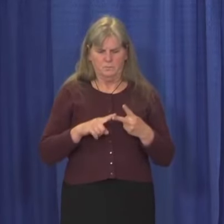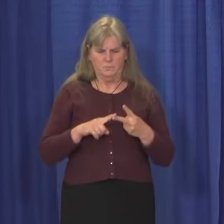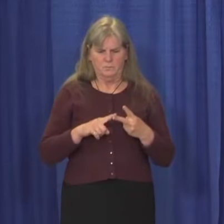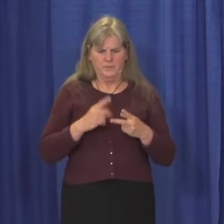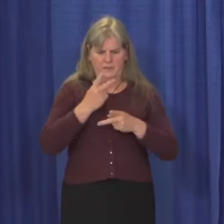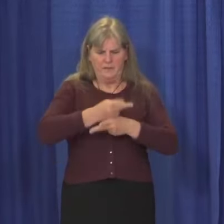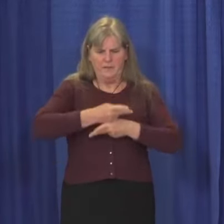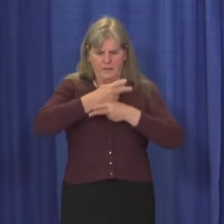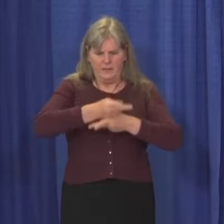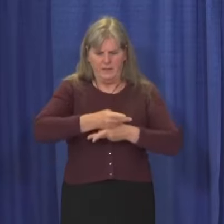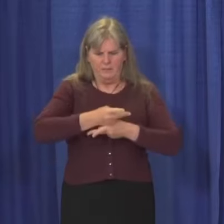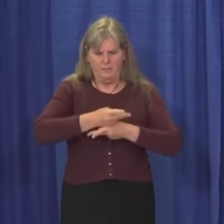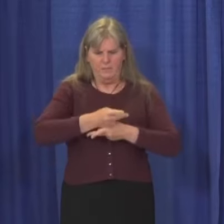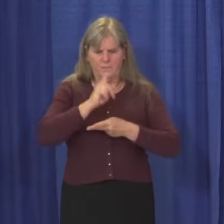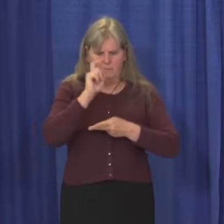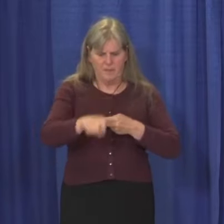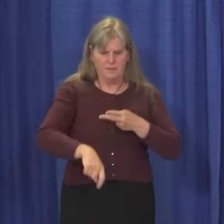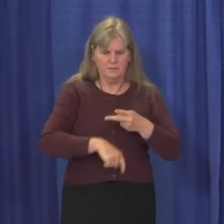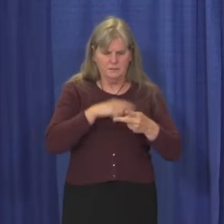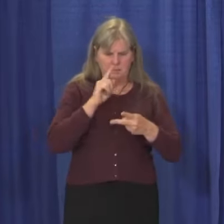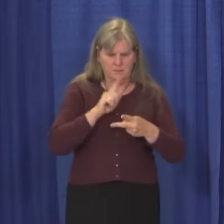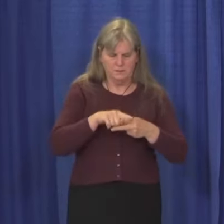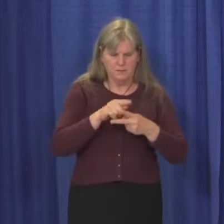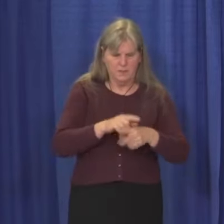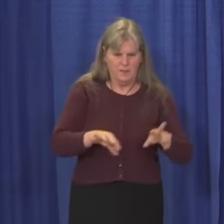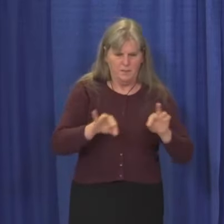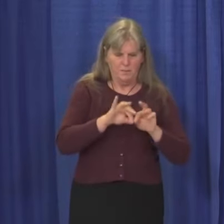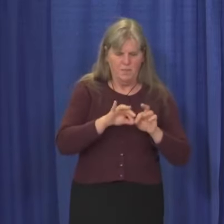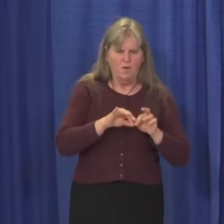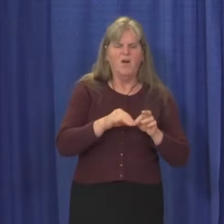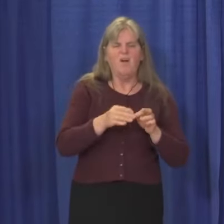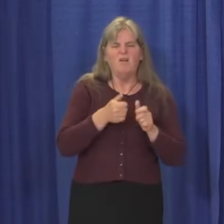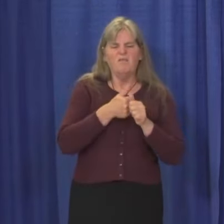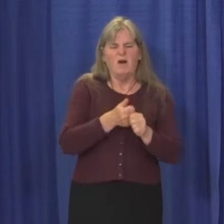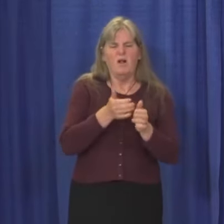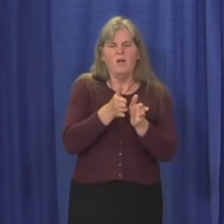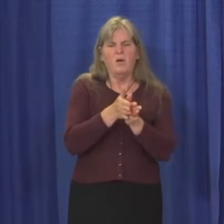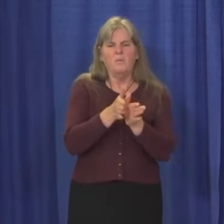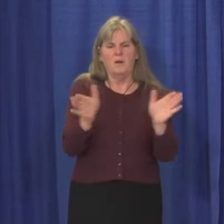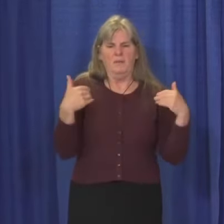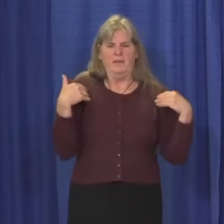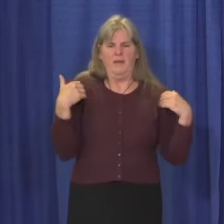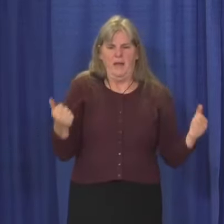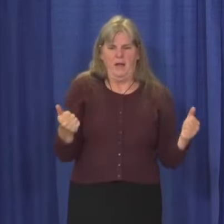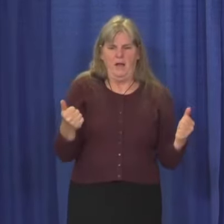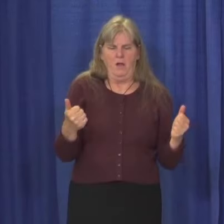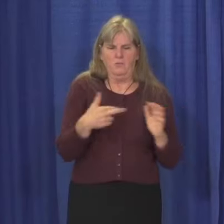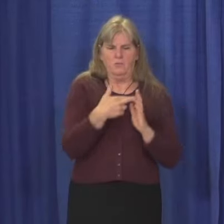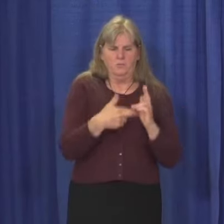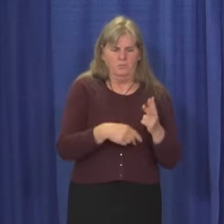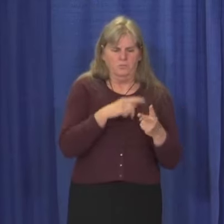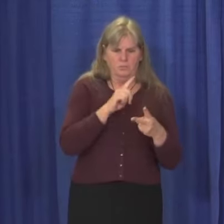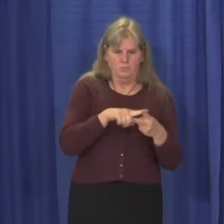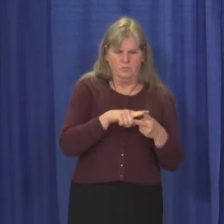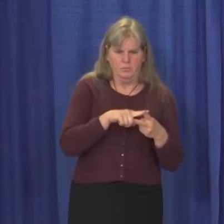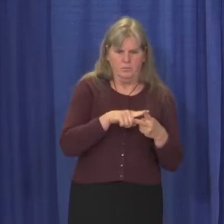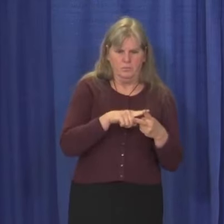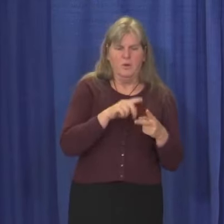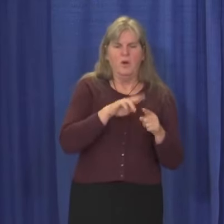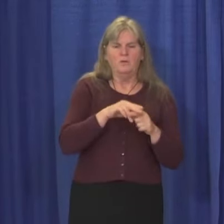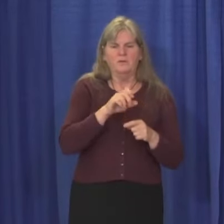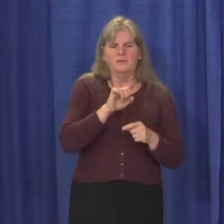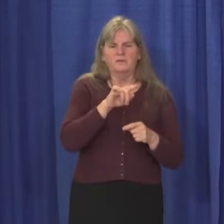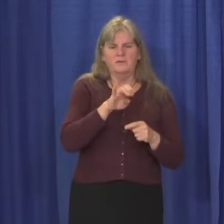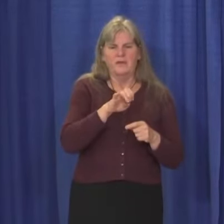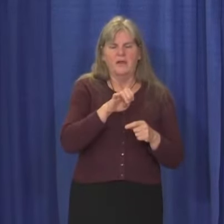caution required right now, and it's still important to follow all the public health advice, with the news that we might see the state of emergency ending